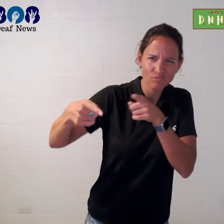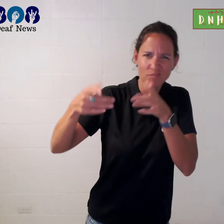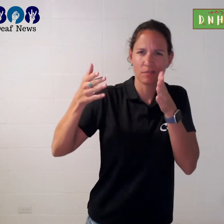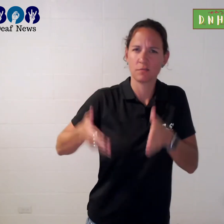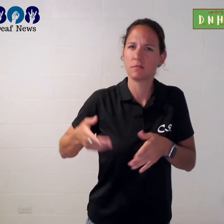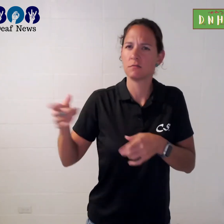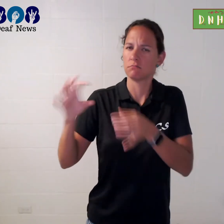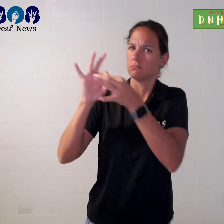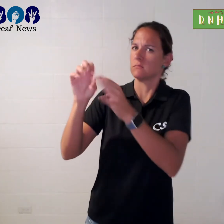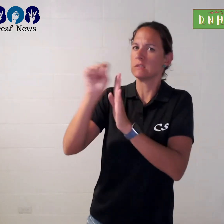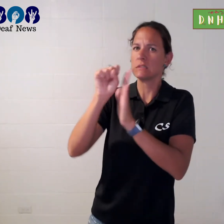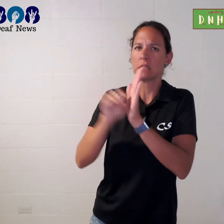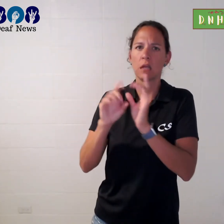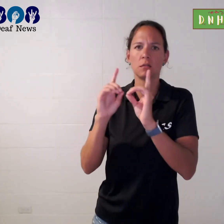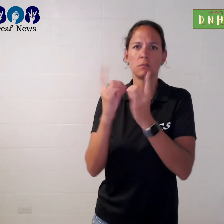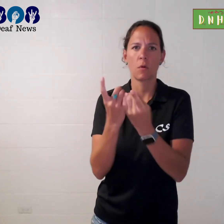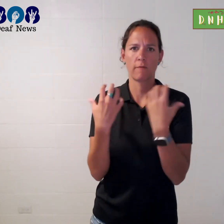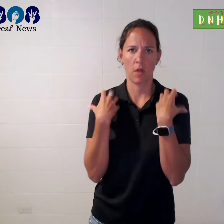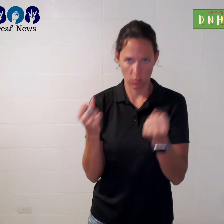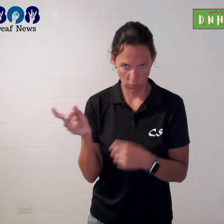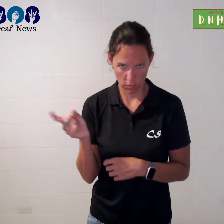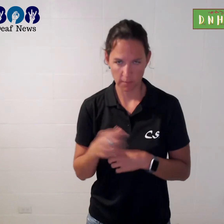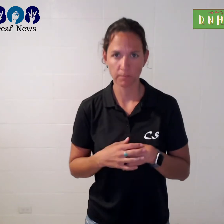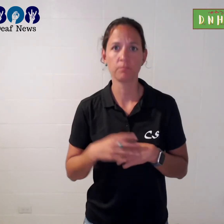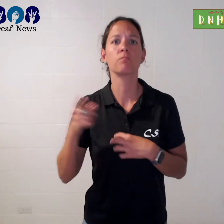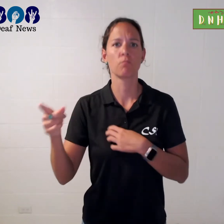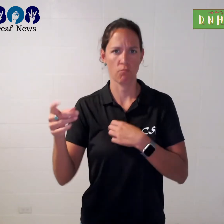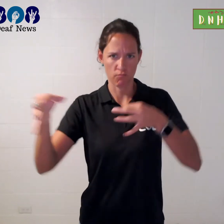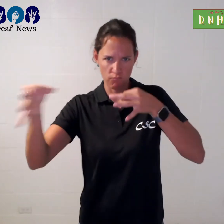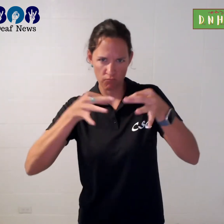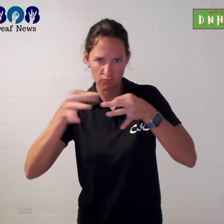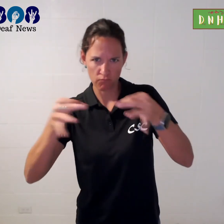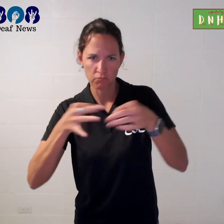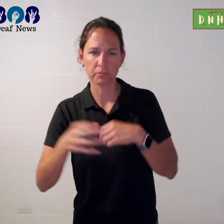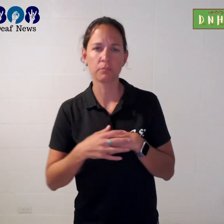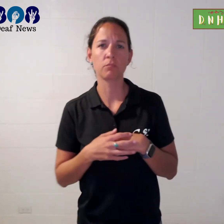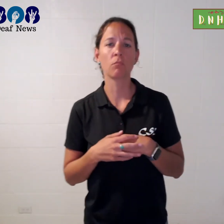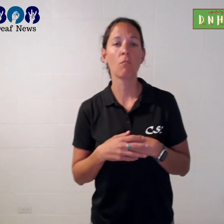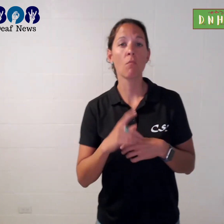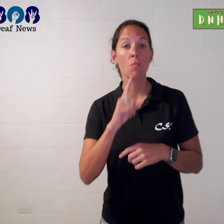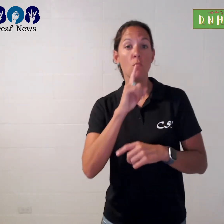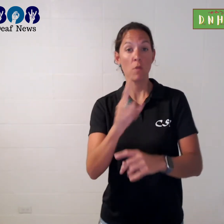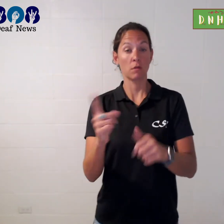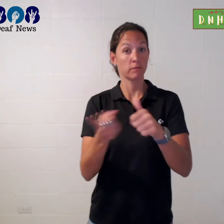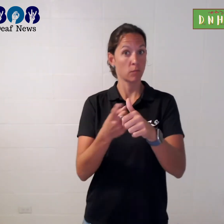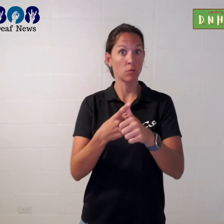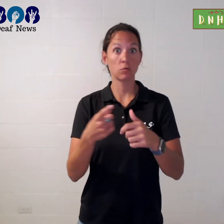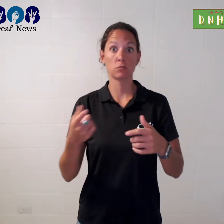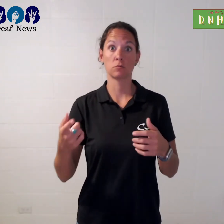press conference this past Friday with Kimball, explains it will vary from person to